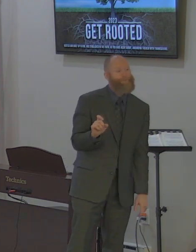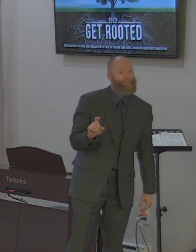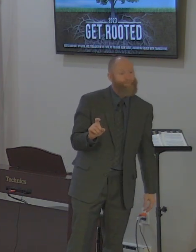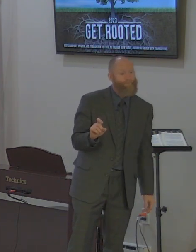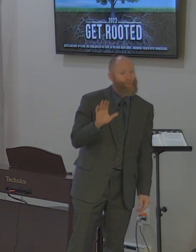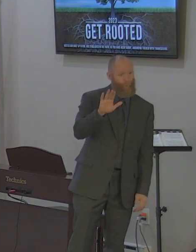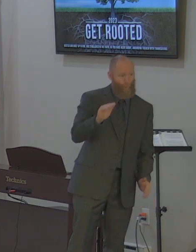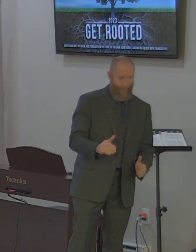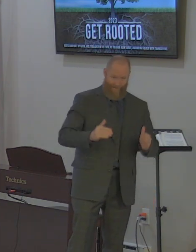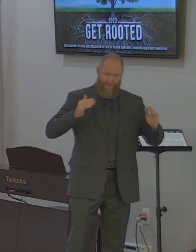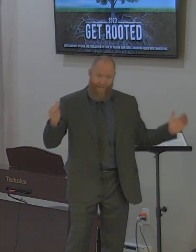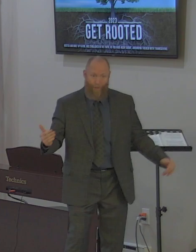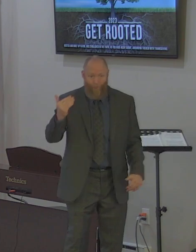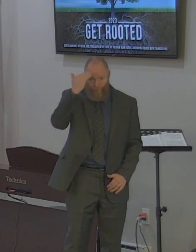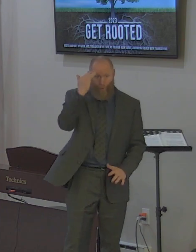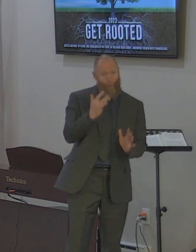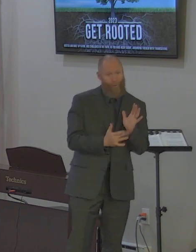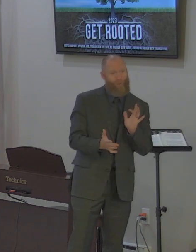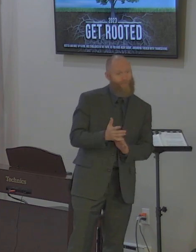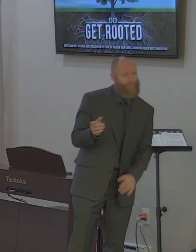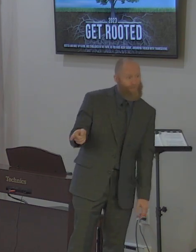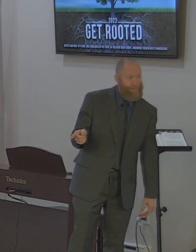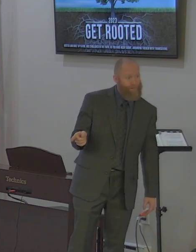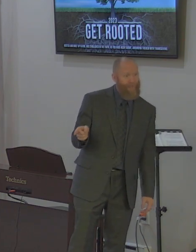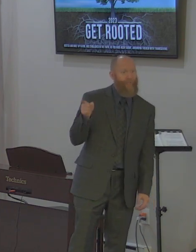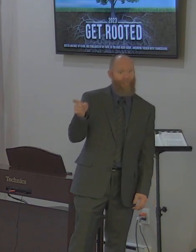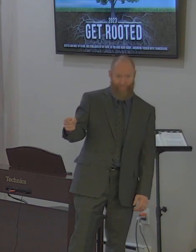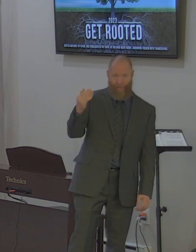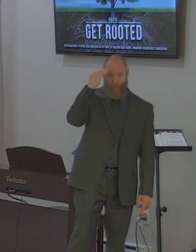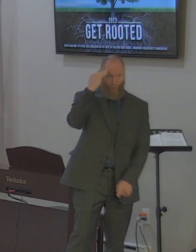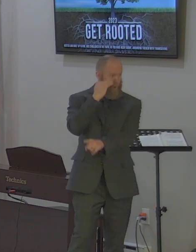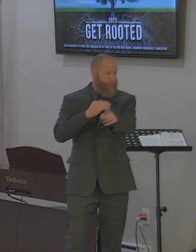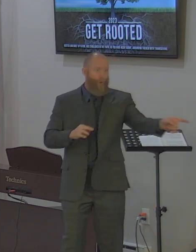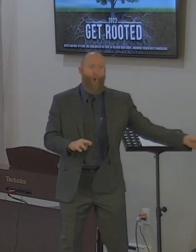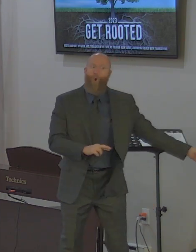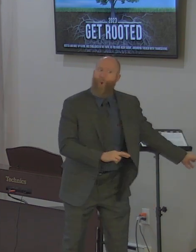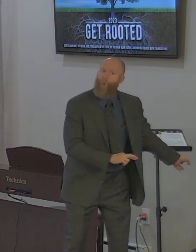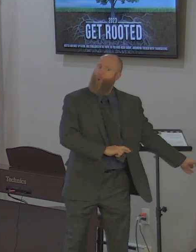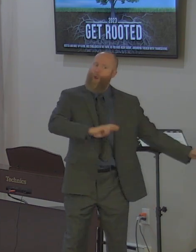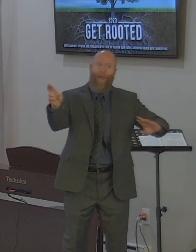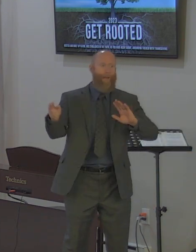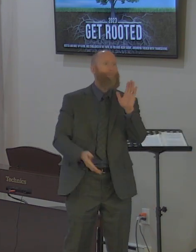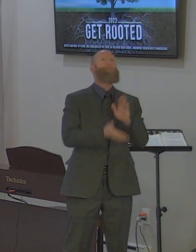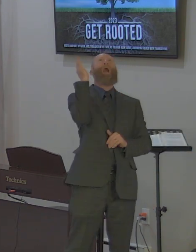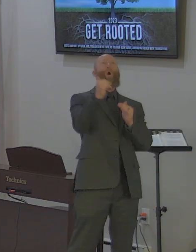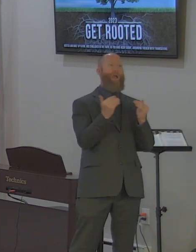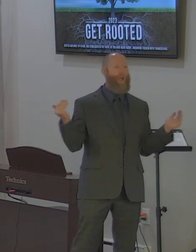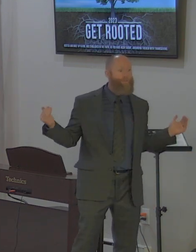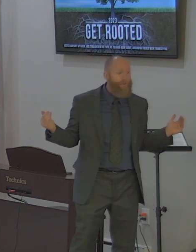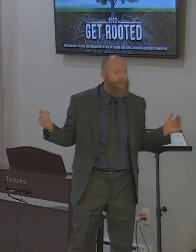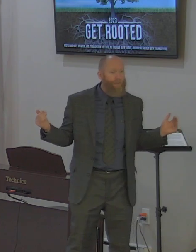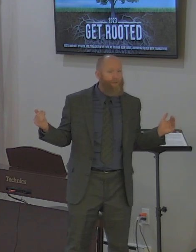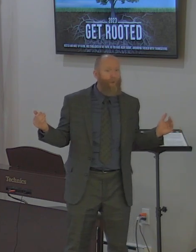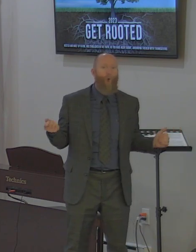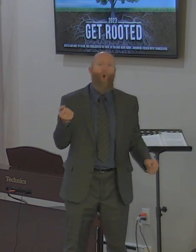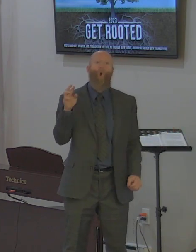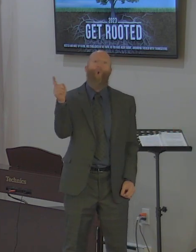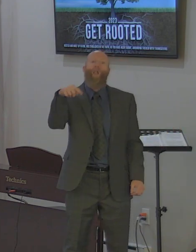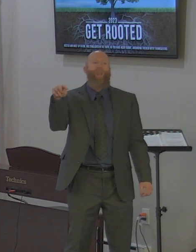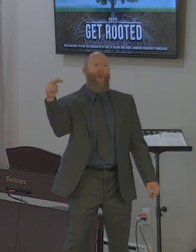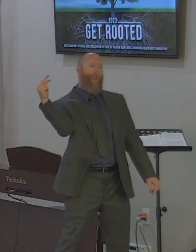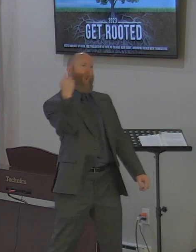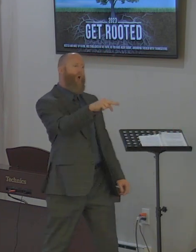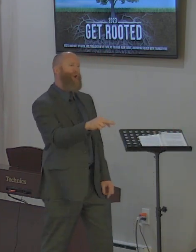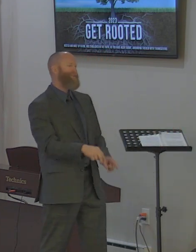neighbors know that that's your biggest hope? Or do they think your biggest hope is a healthy family, a nice house, and a